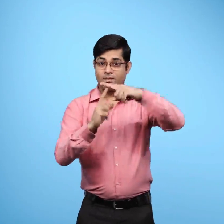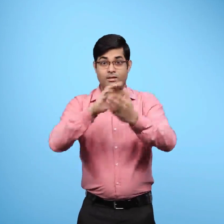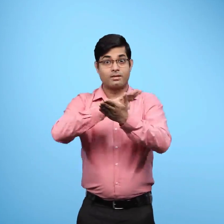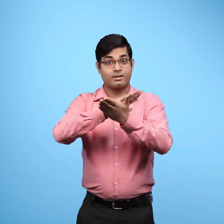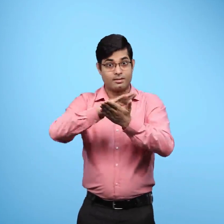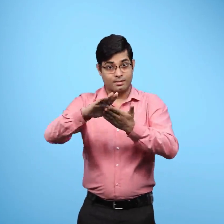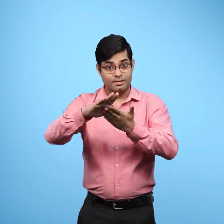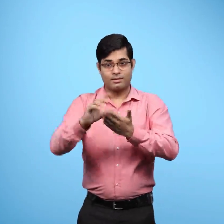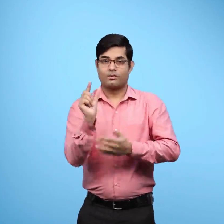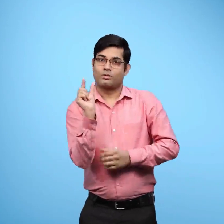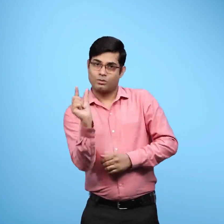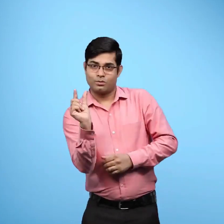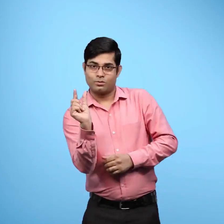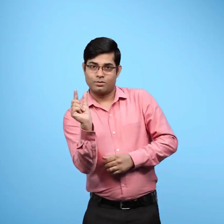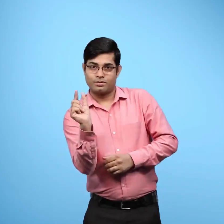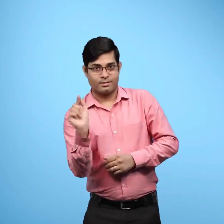THU written below the time.